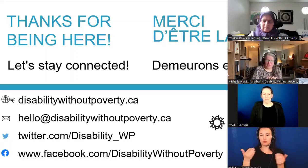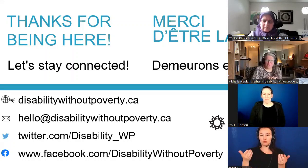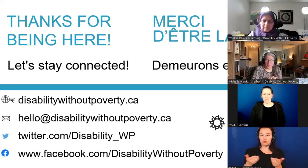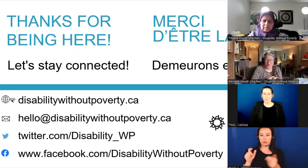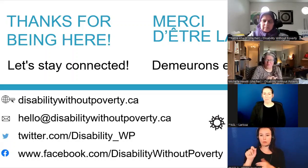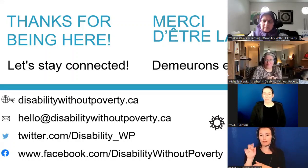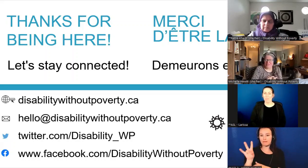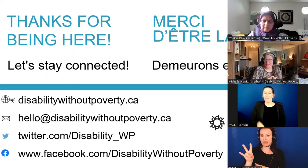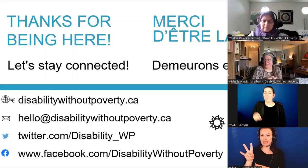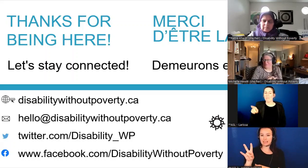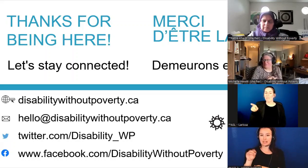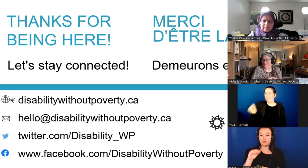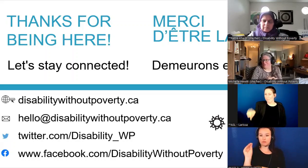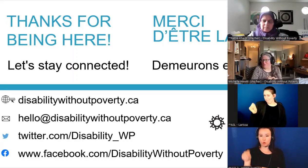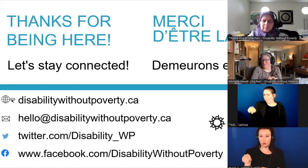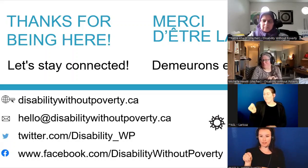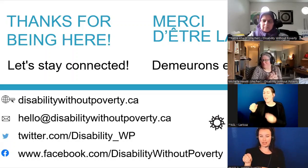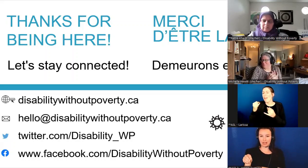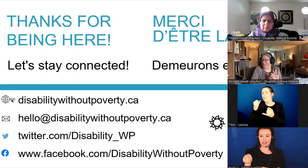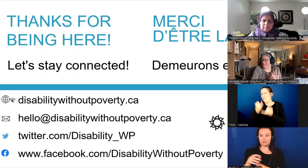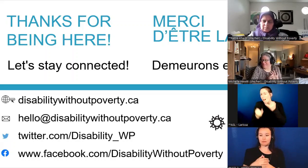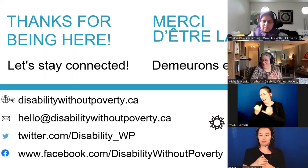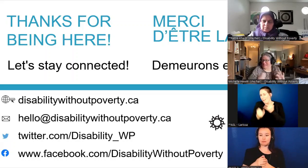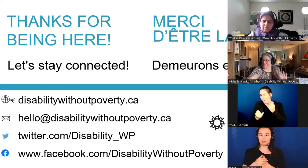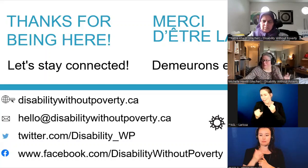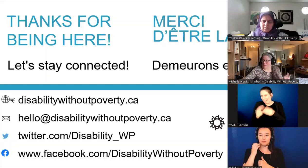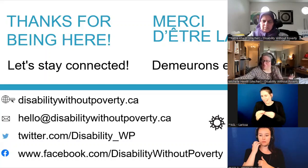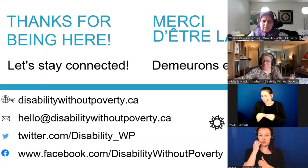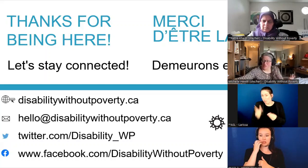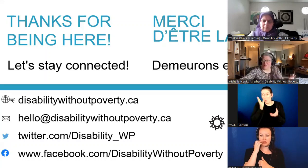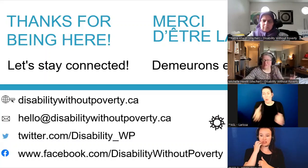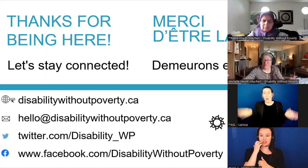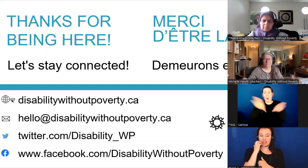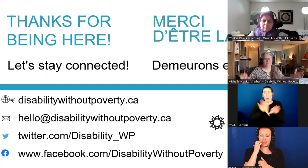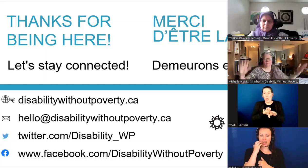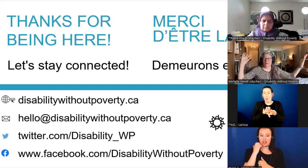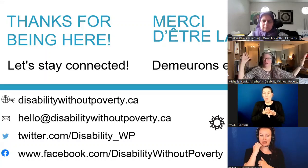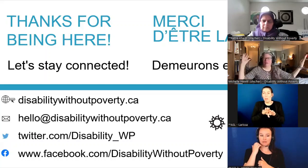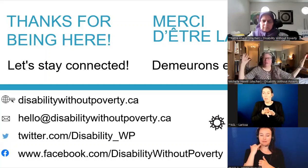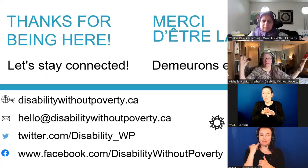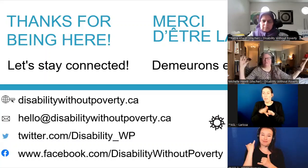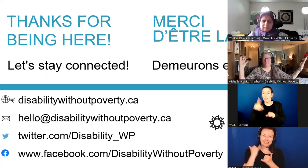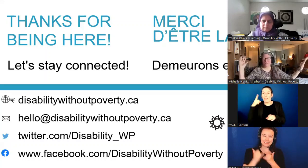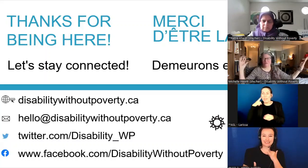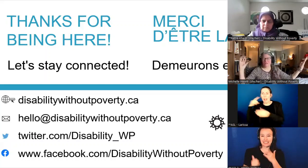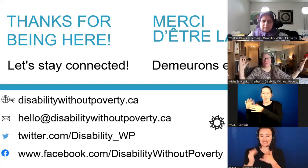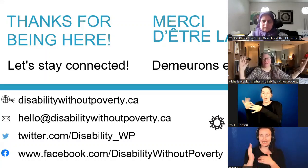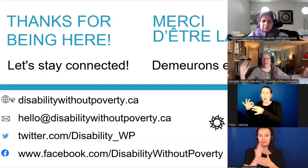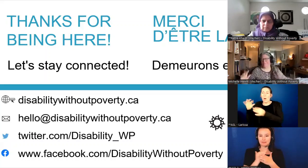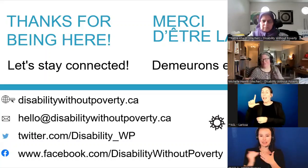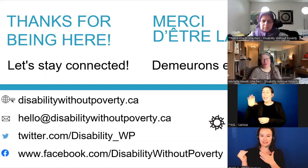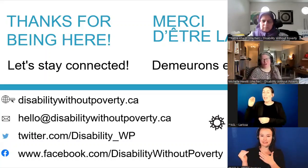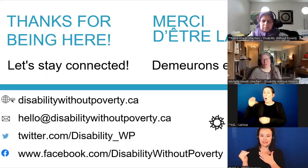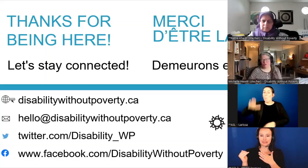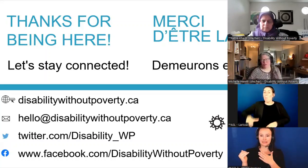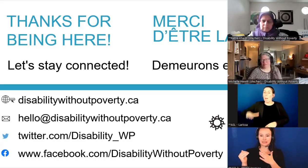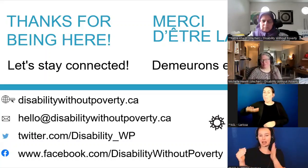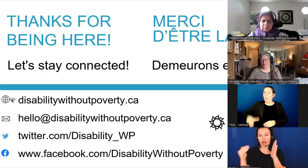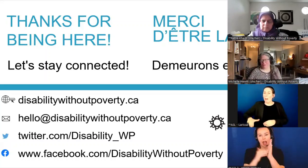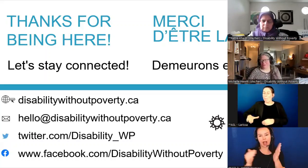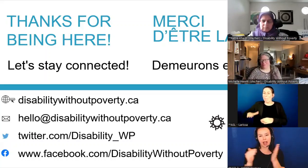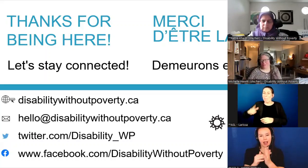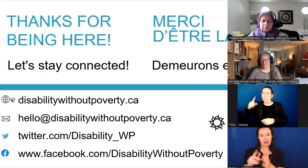the final part of this, and I just before we get to the end, I want to once there is Leo tell I'm so sorry.